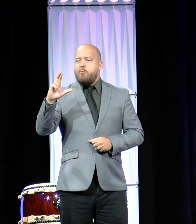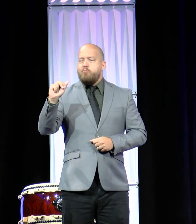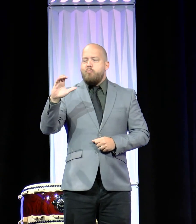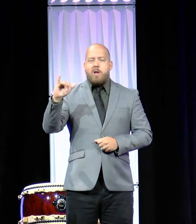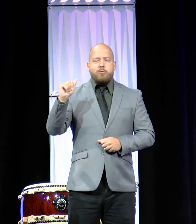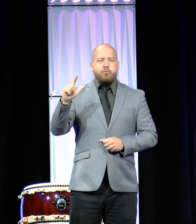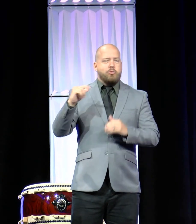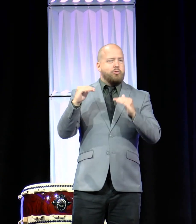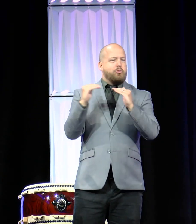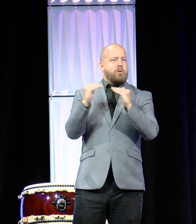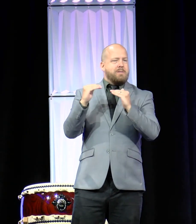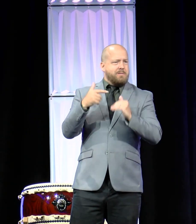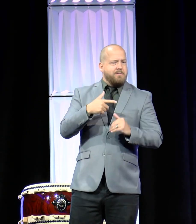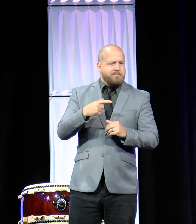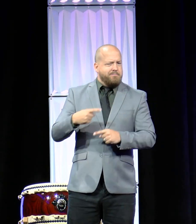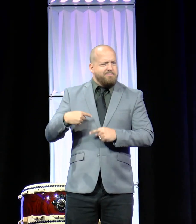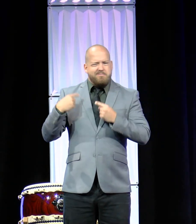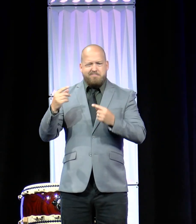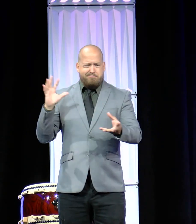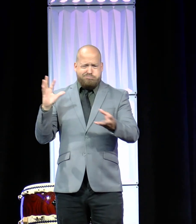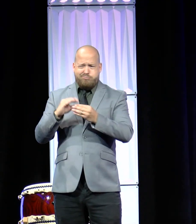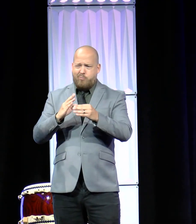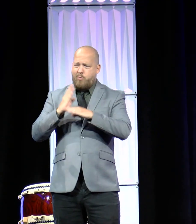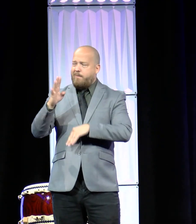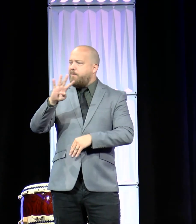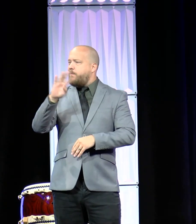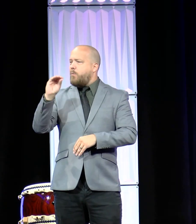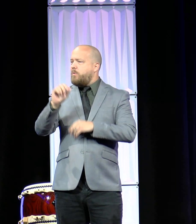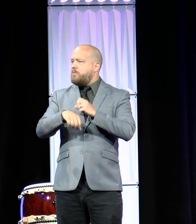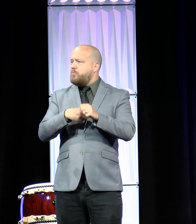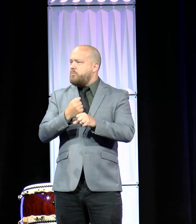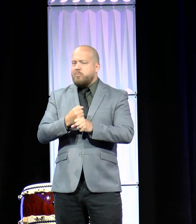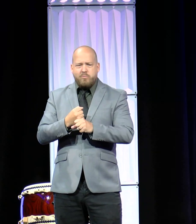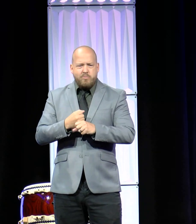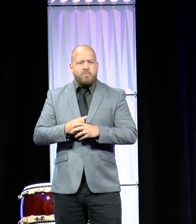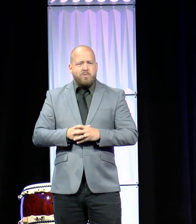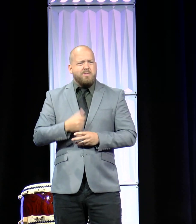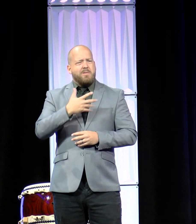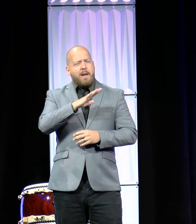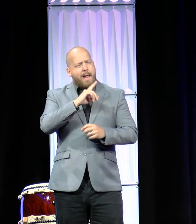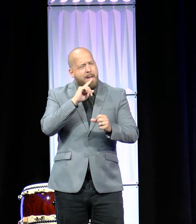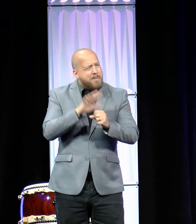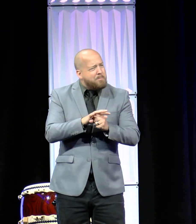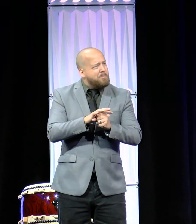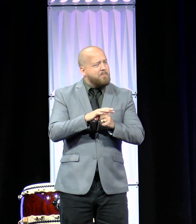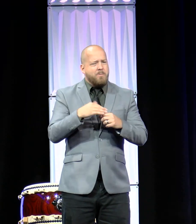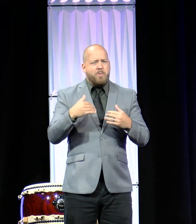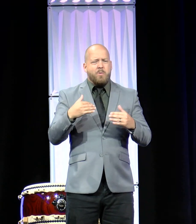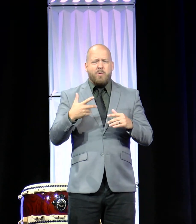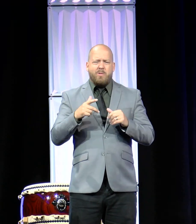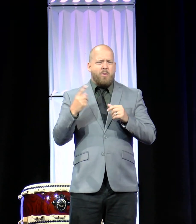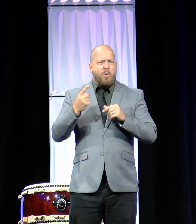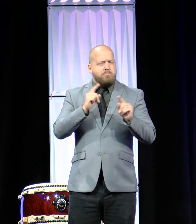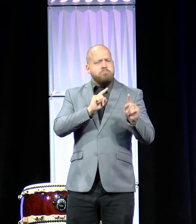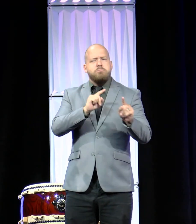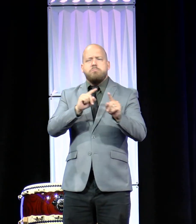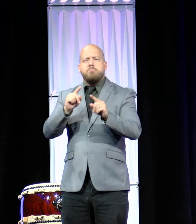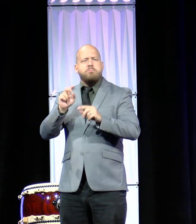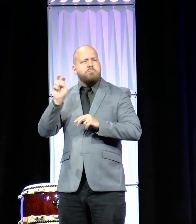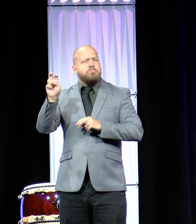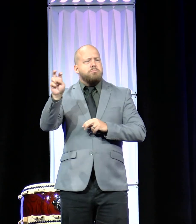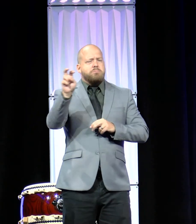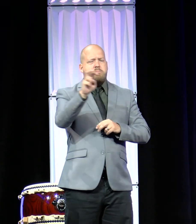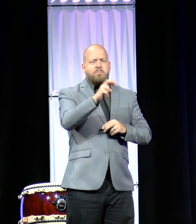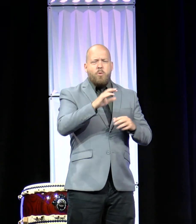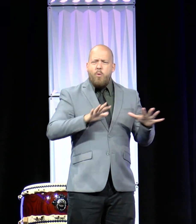over 40 years and brings her commitment to social change everywhere she goes. Shiree has an intimate